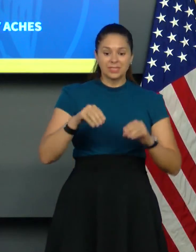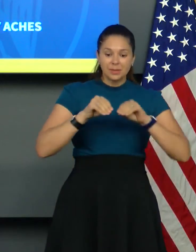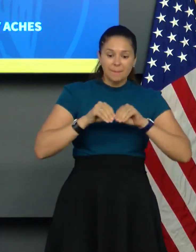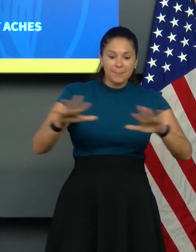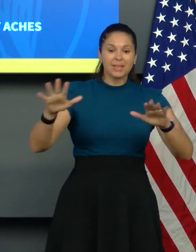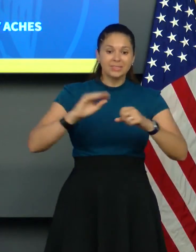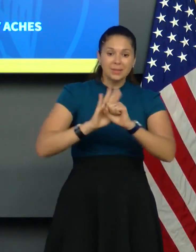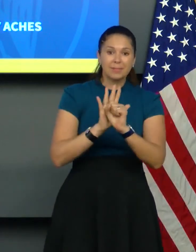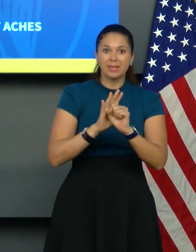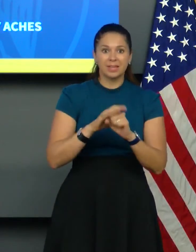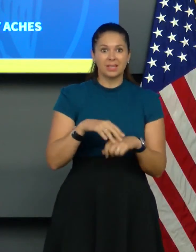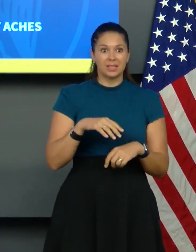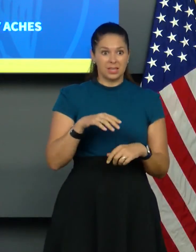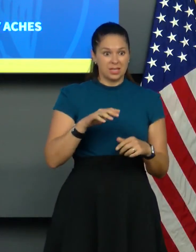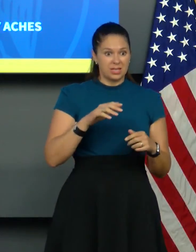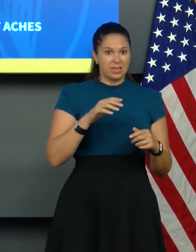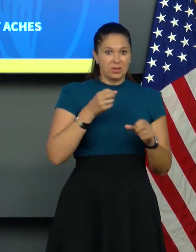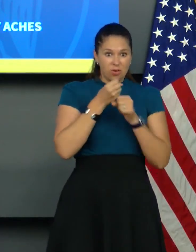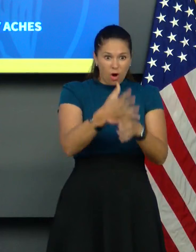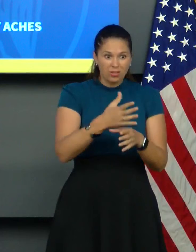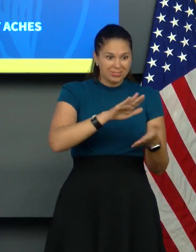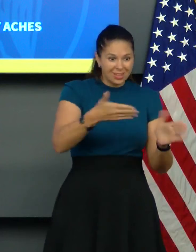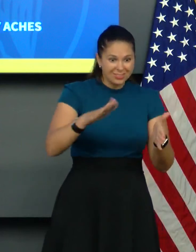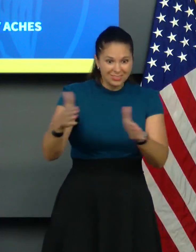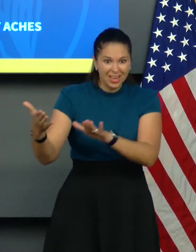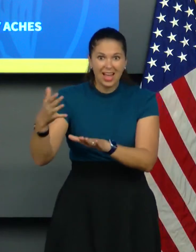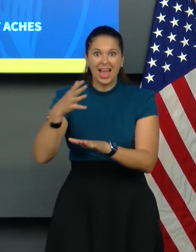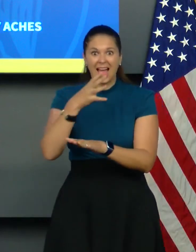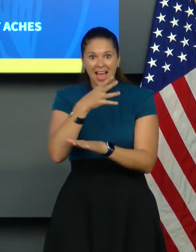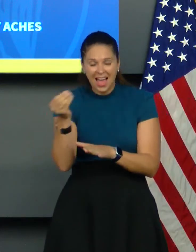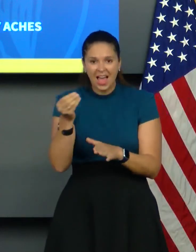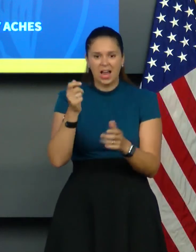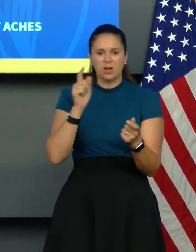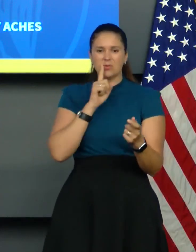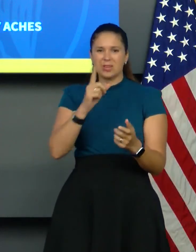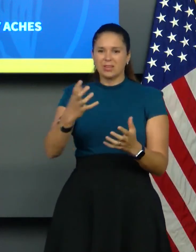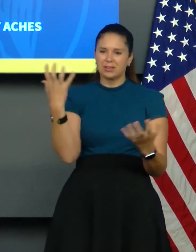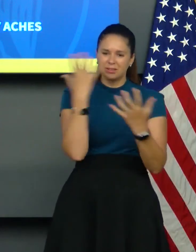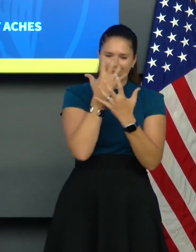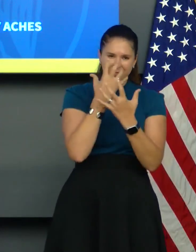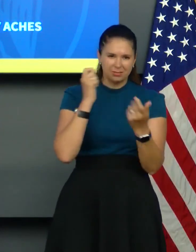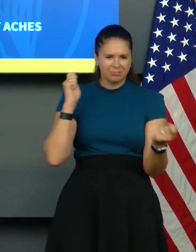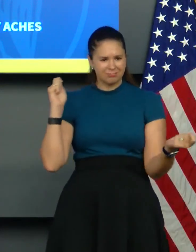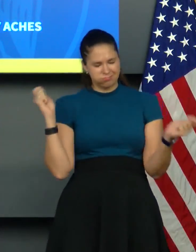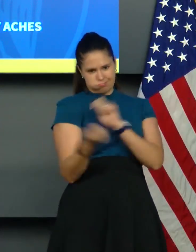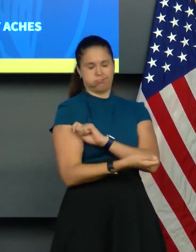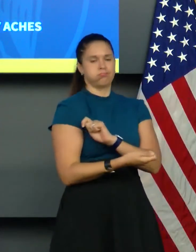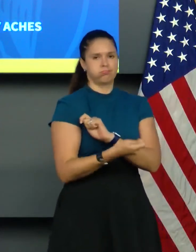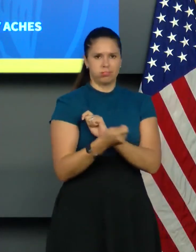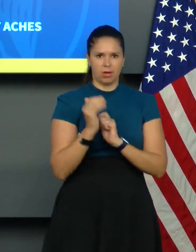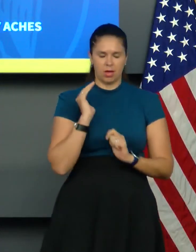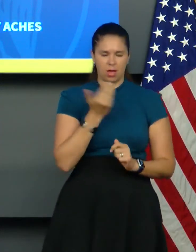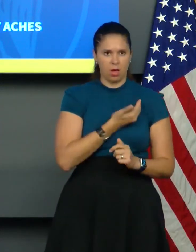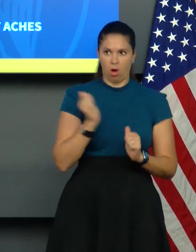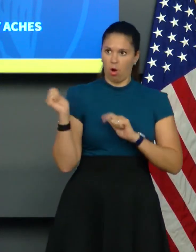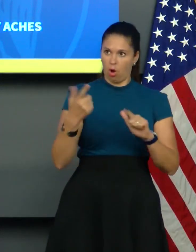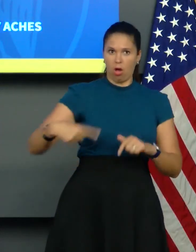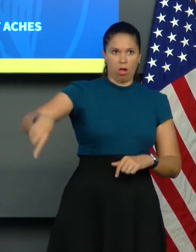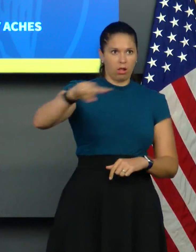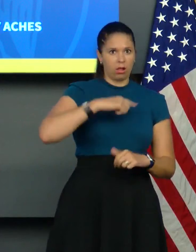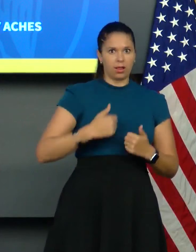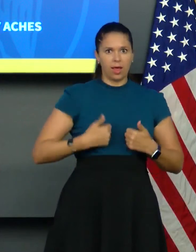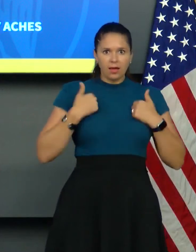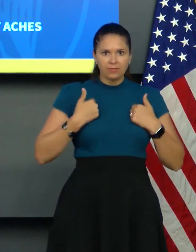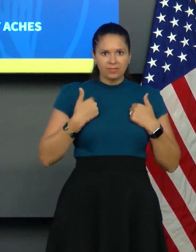has not only taken lives, but has extraordinarily altered the course and quality of life for so many